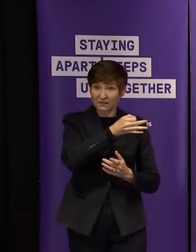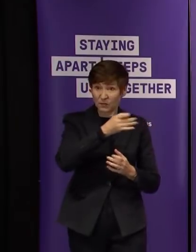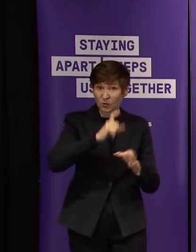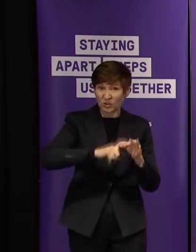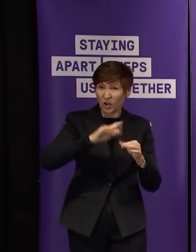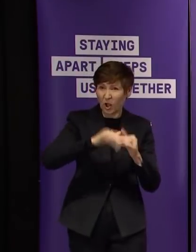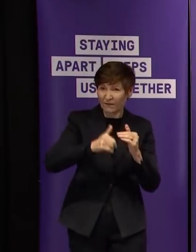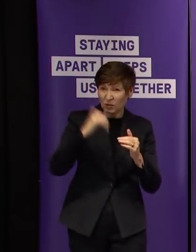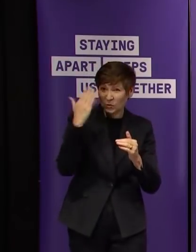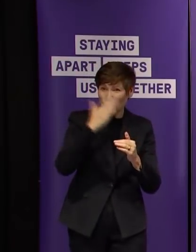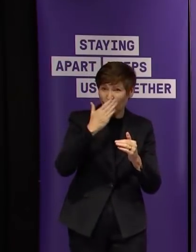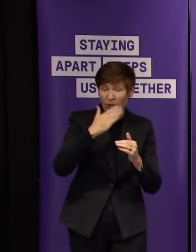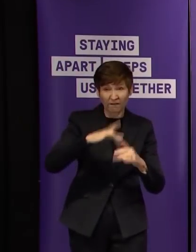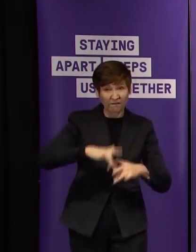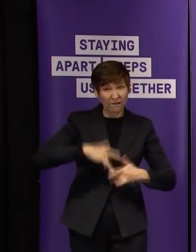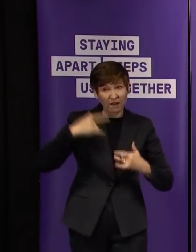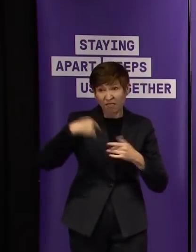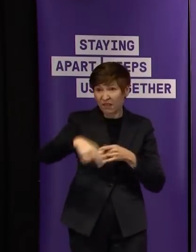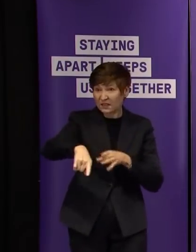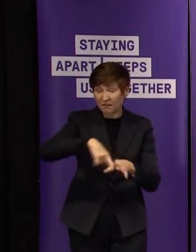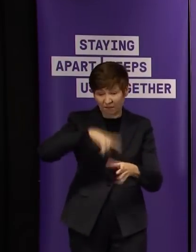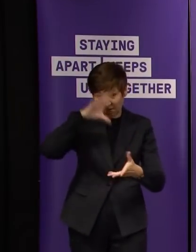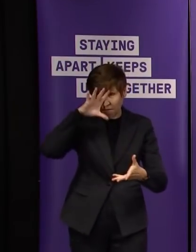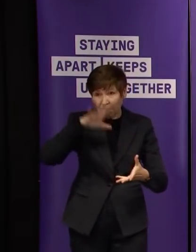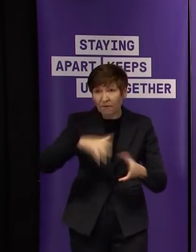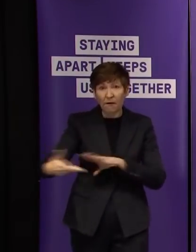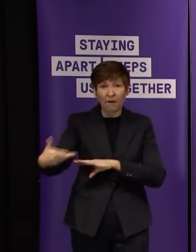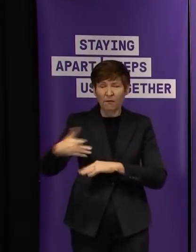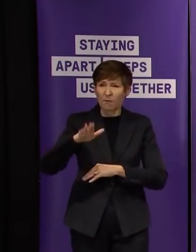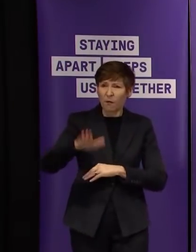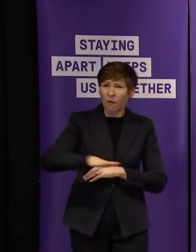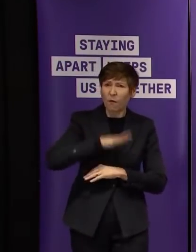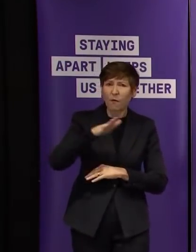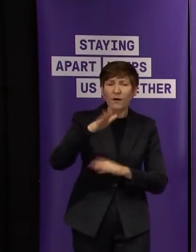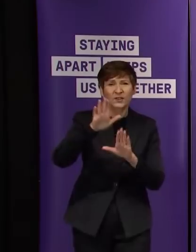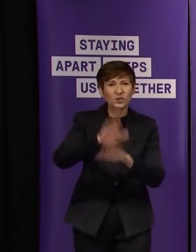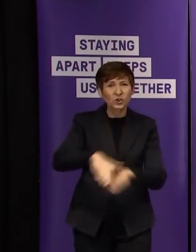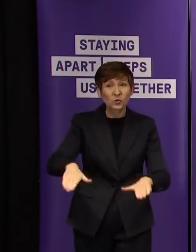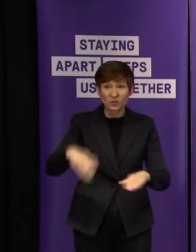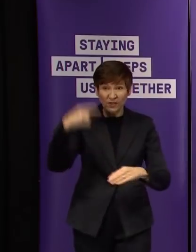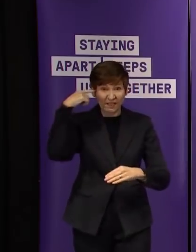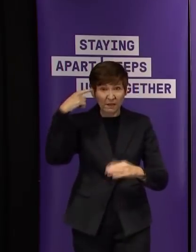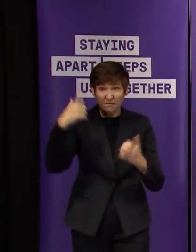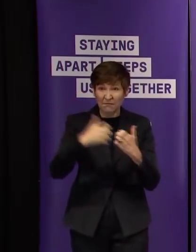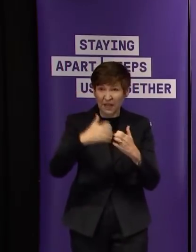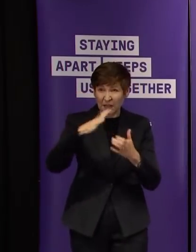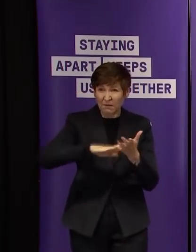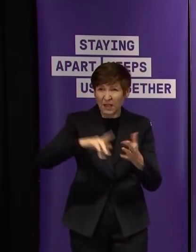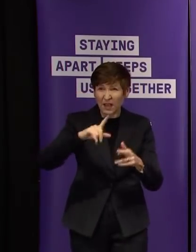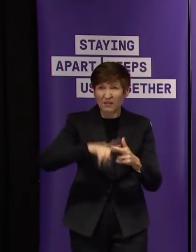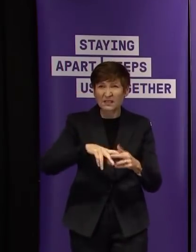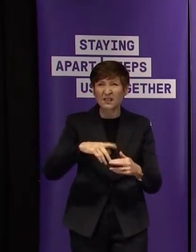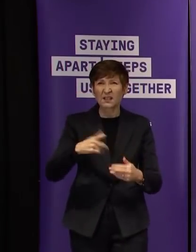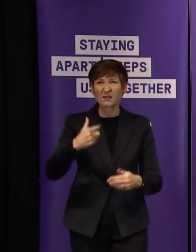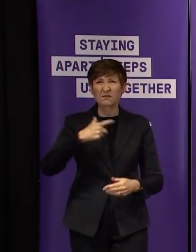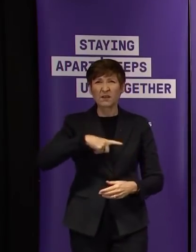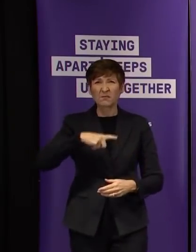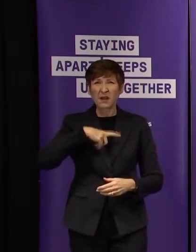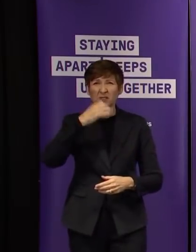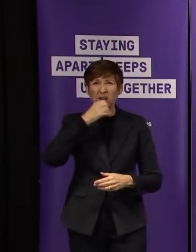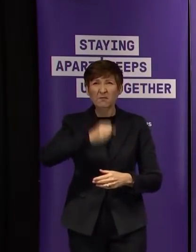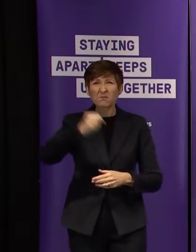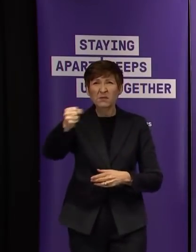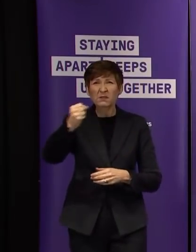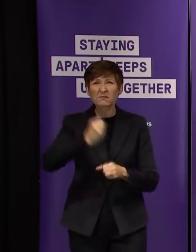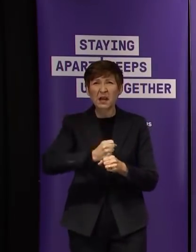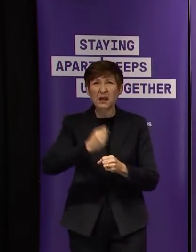of the massive disruption? I think it'll be part of the conversation. It's a natural thing. It's a natural question for people to ask.